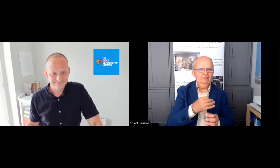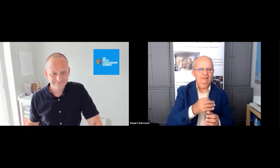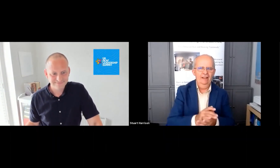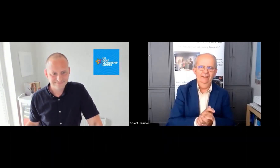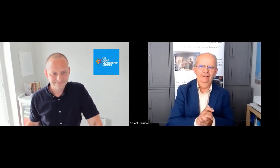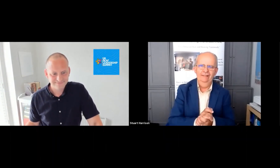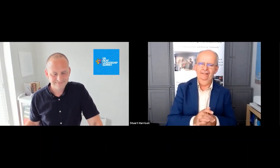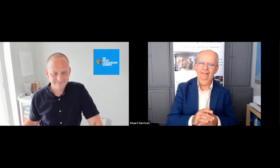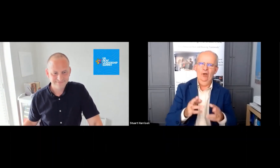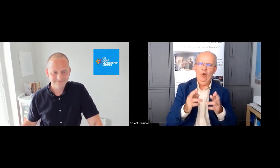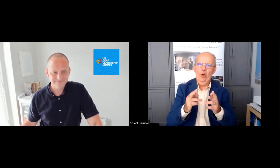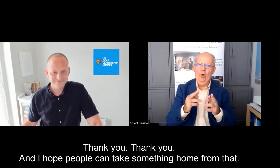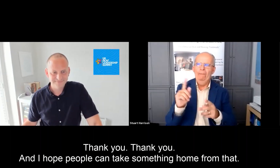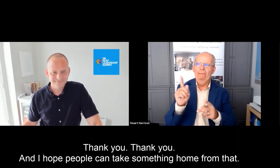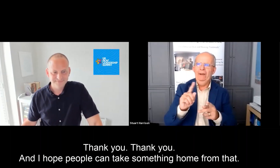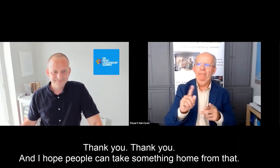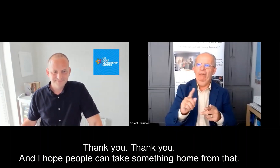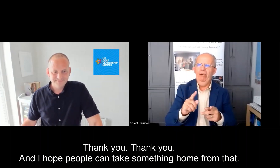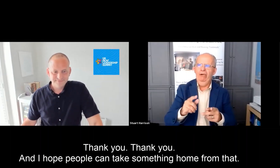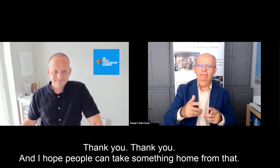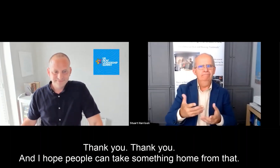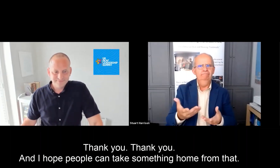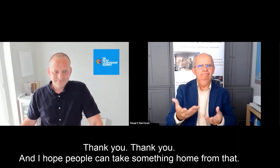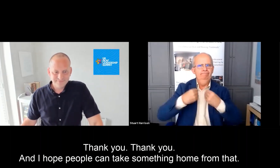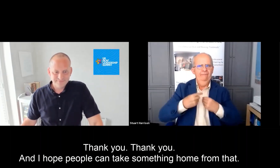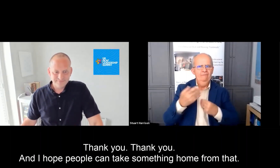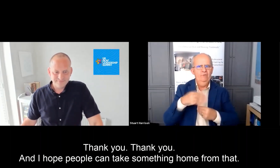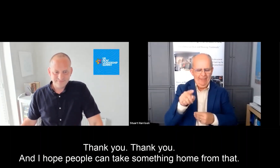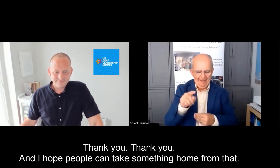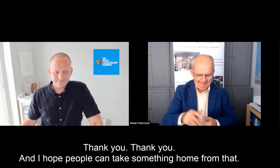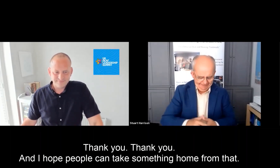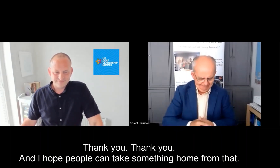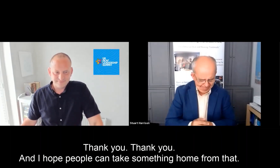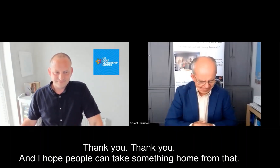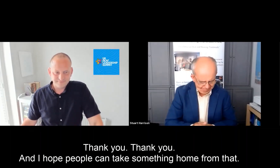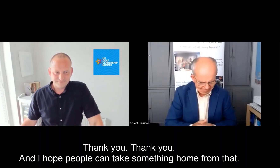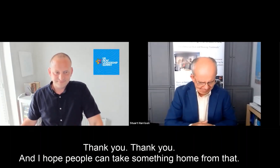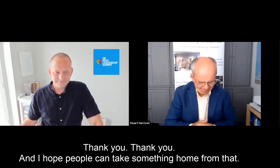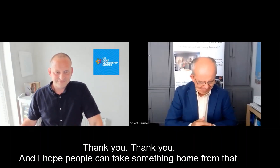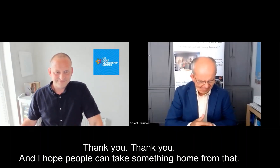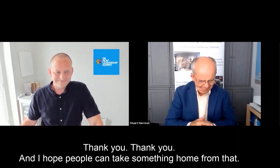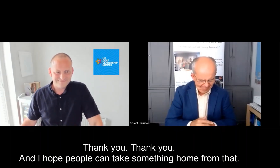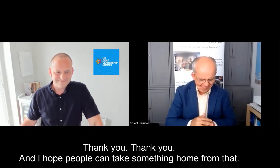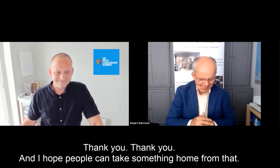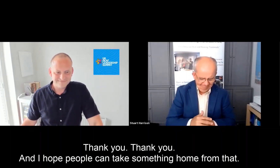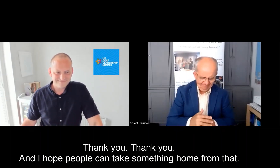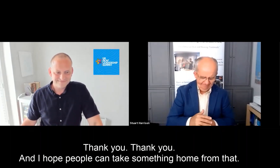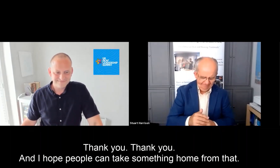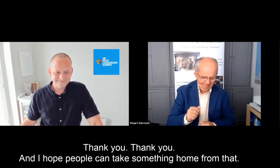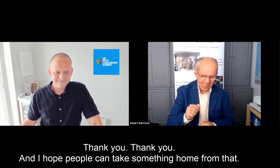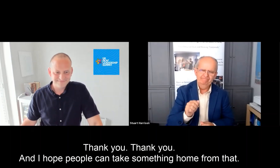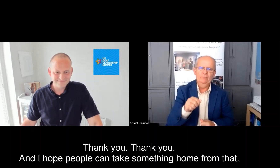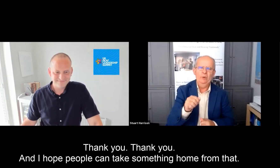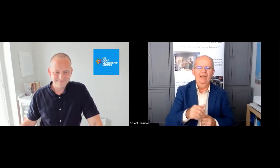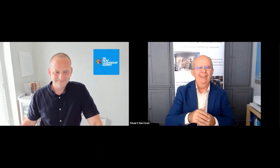Thank you. Thank you. I hope people can take something home from that.